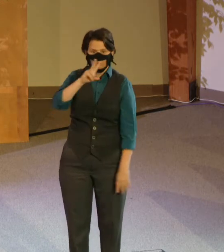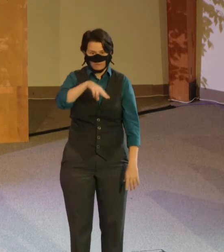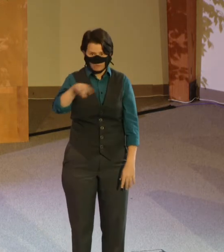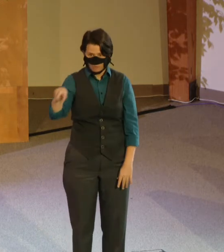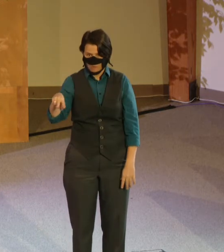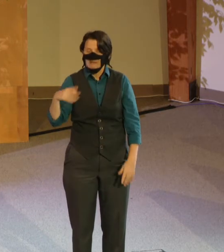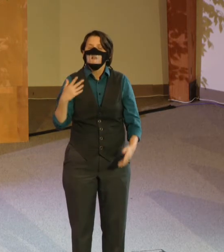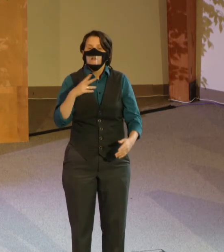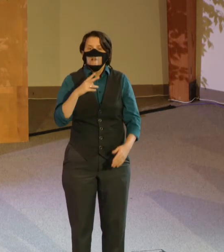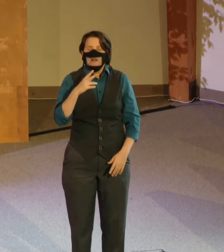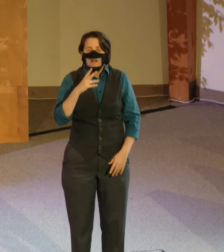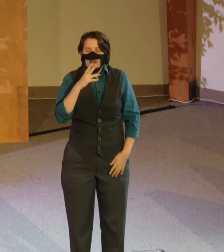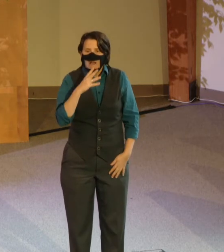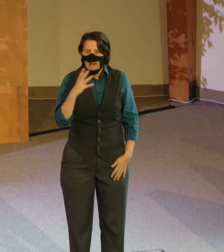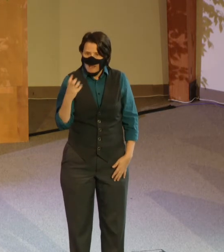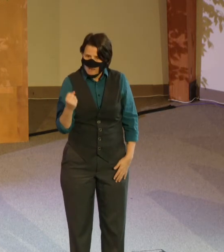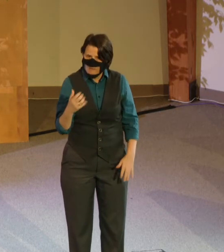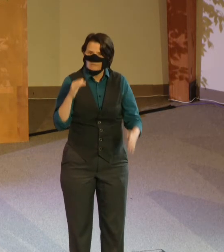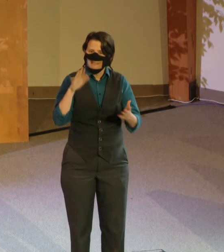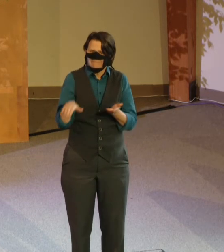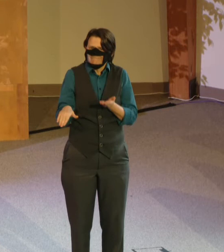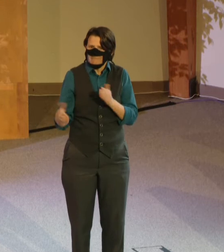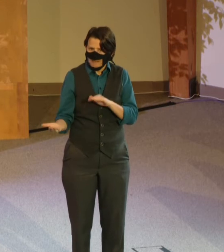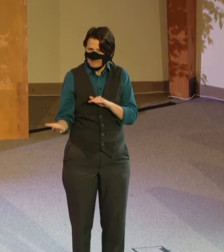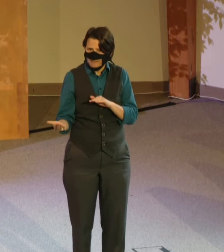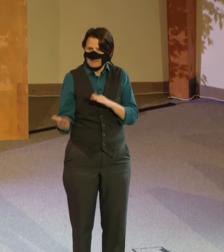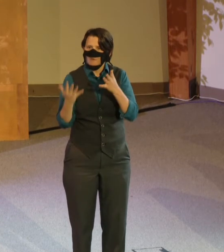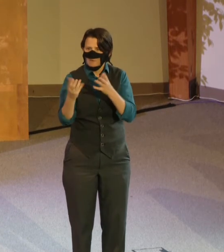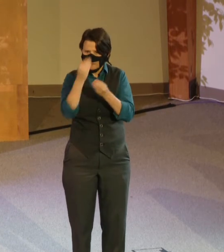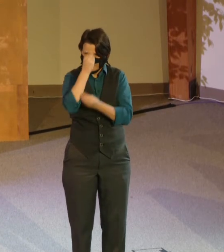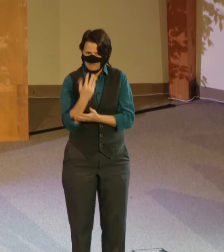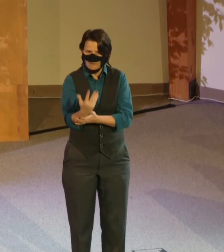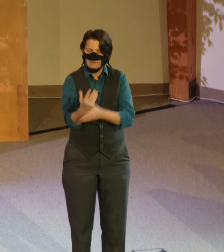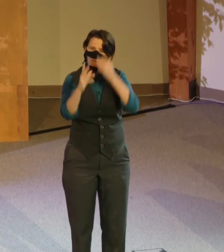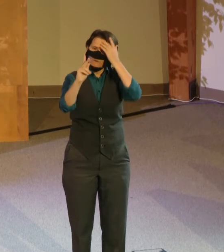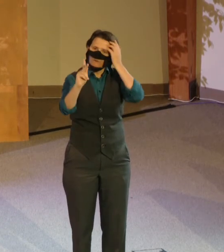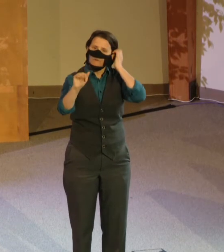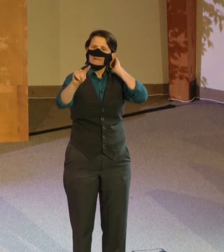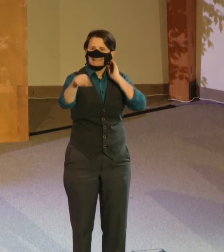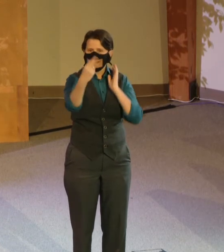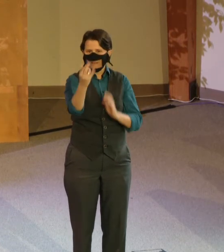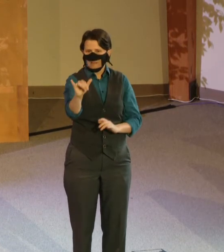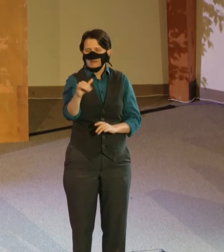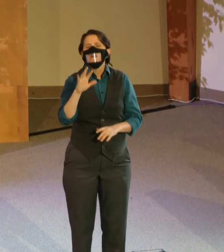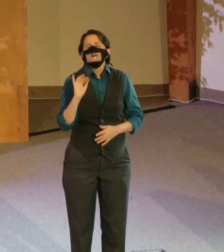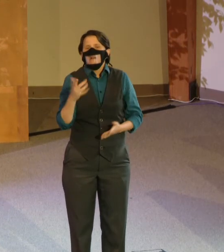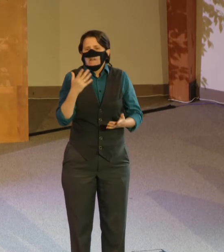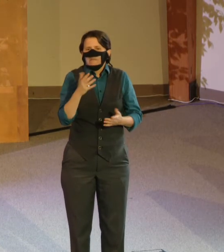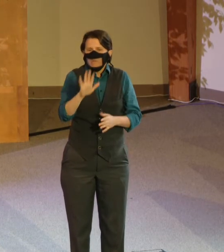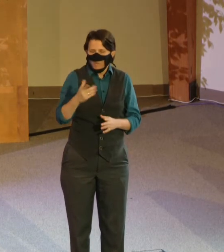service yesterday, and so we just wanted to inform the community that he has passed in a car crash.